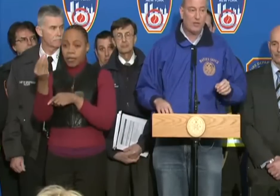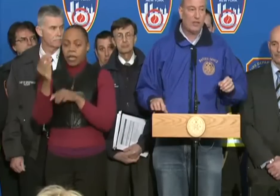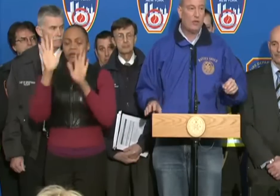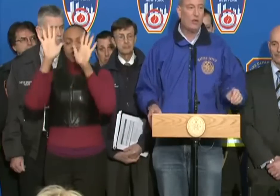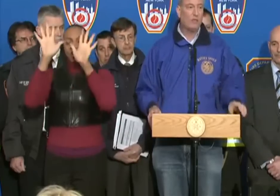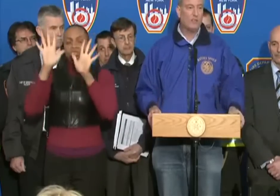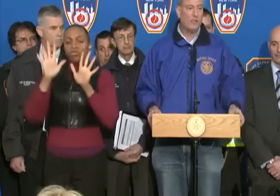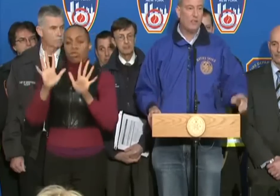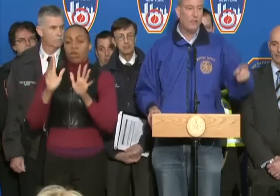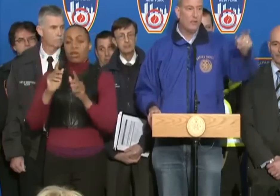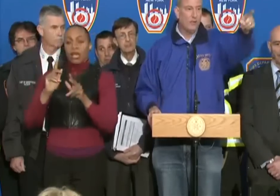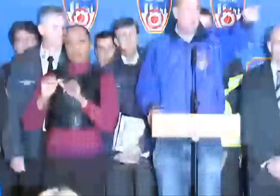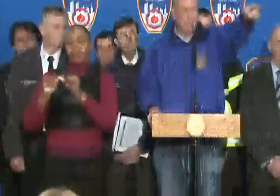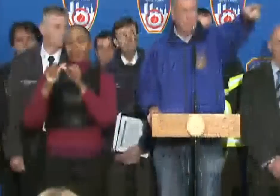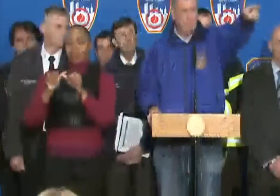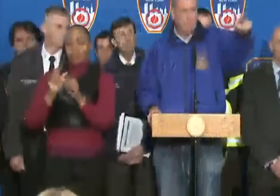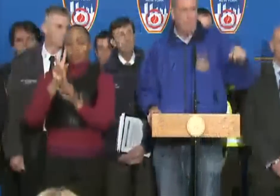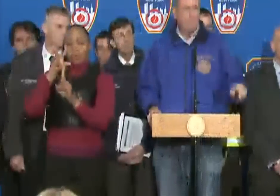it throughout the day wherever it's needed.